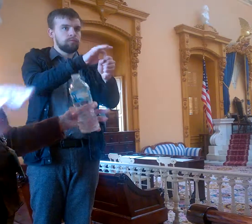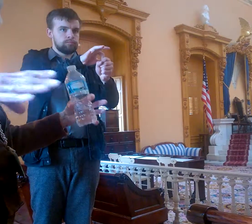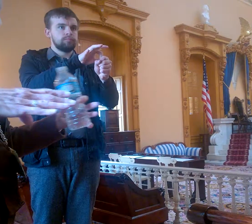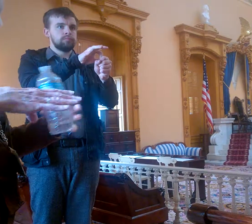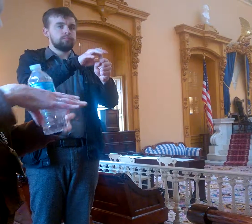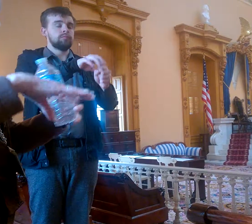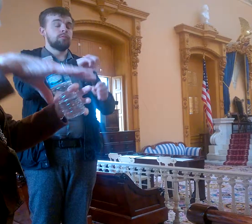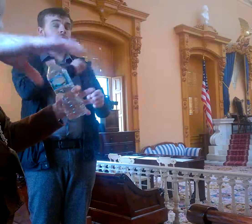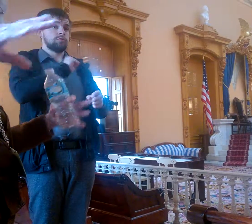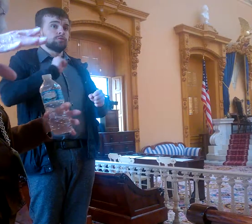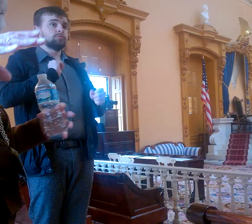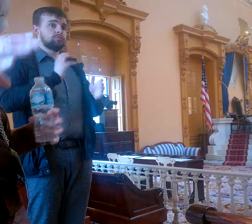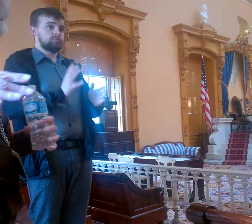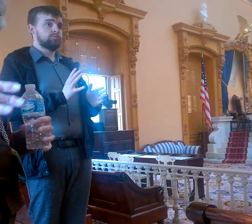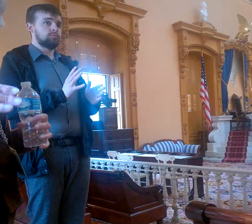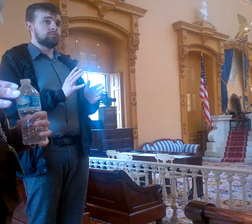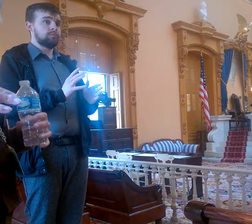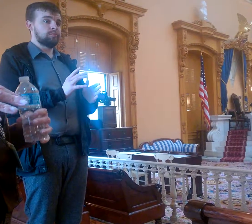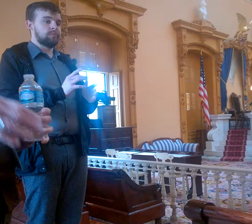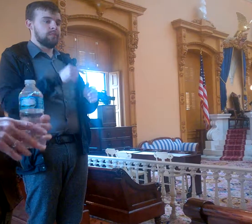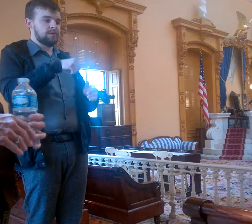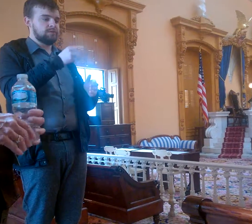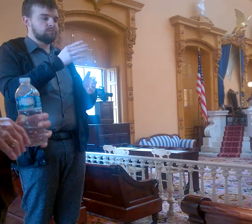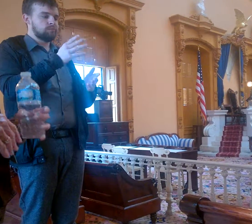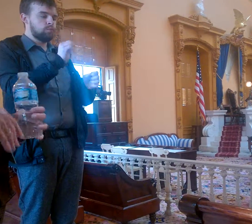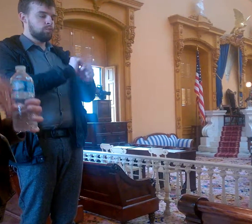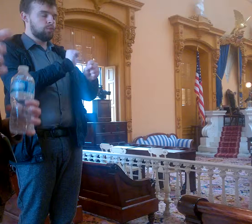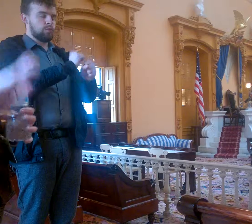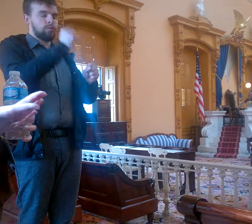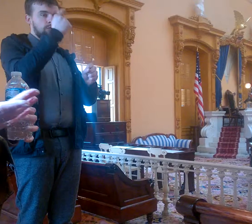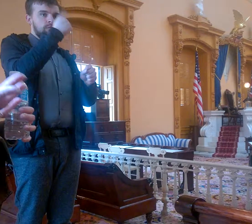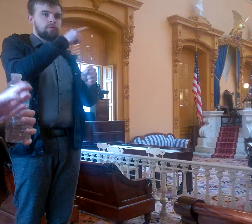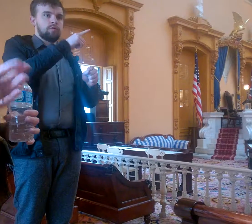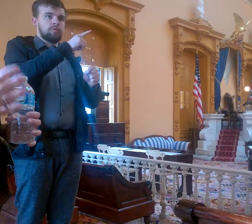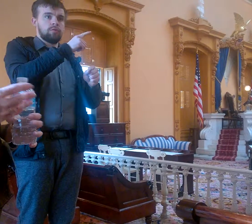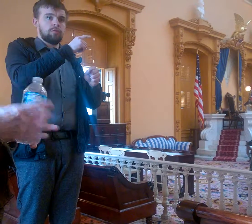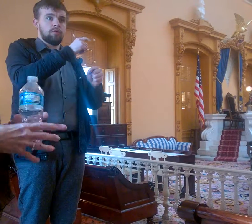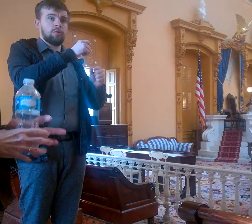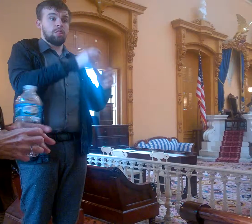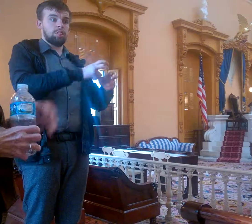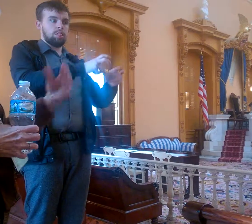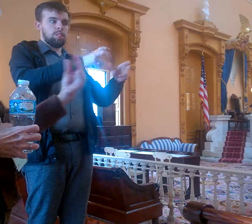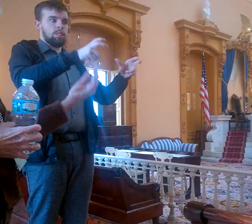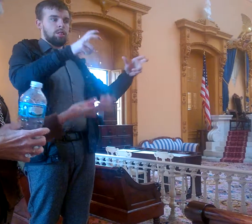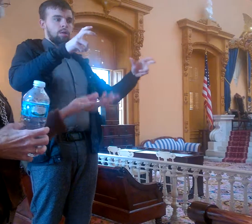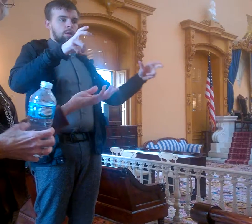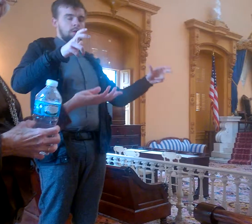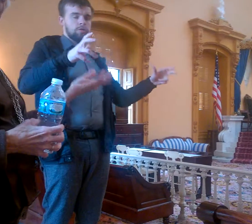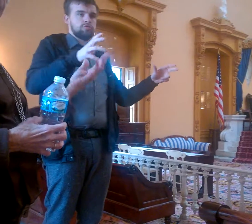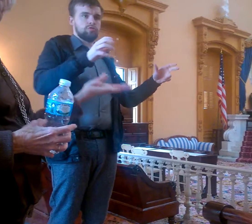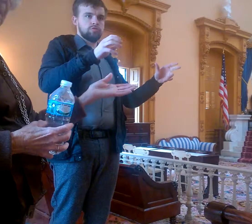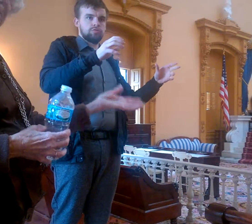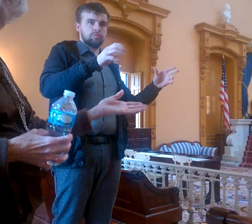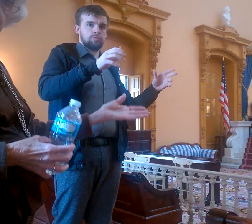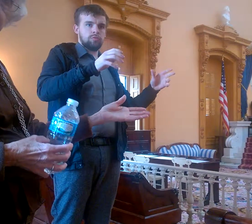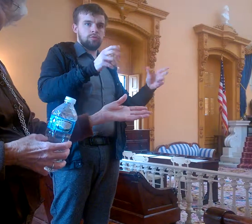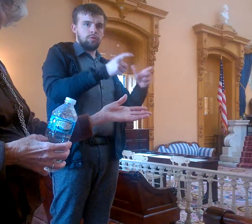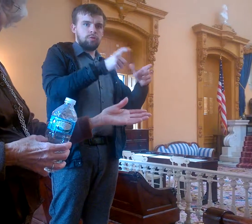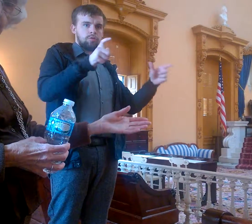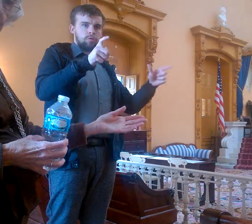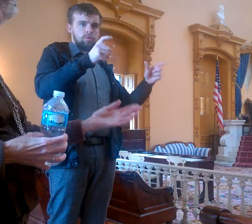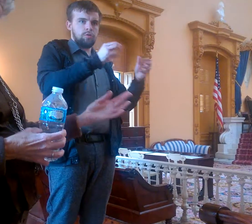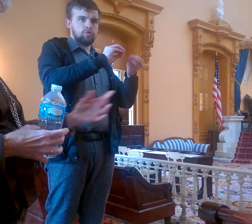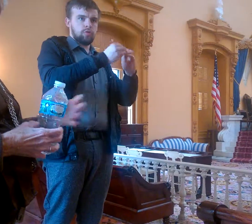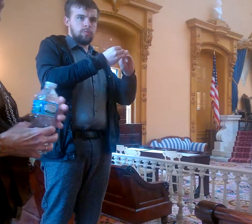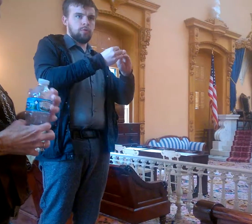serve a larger district, 3 times the number that the